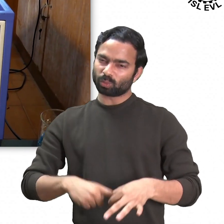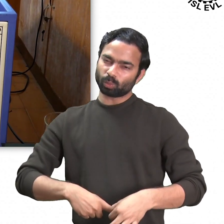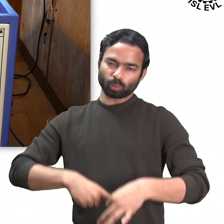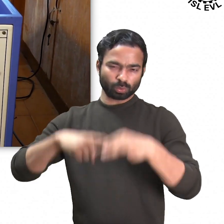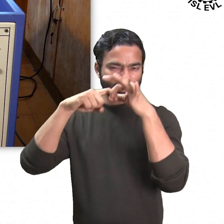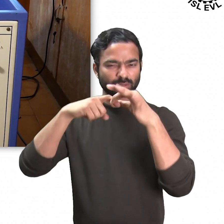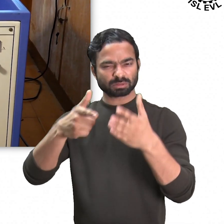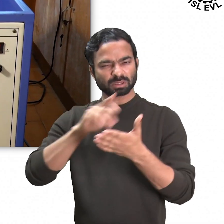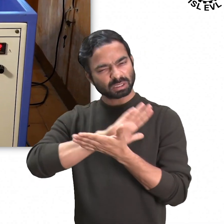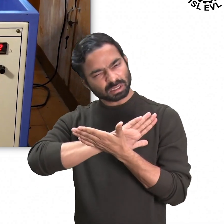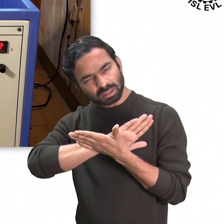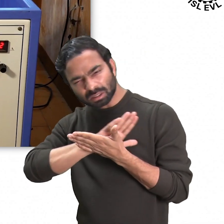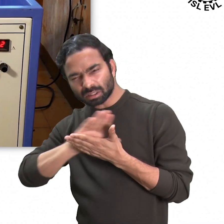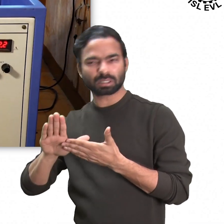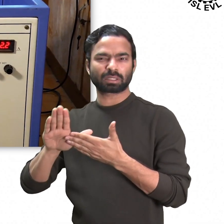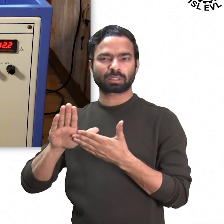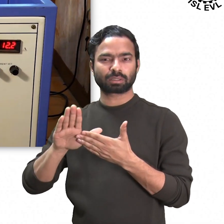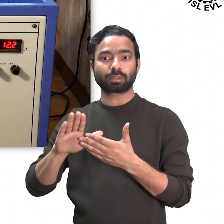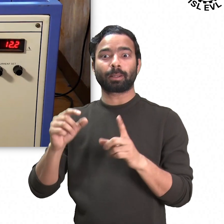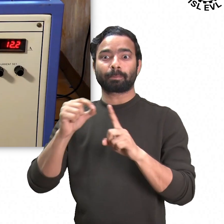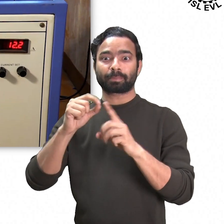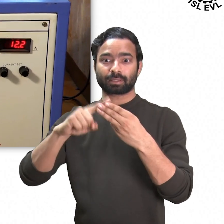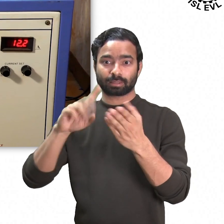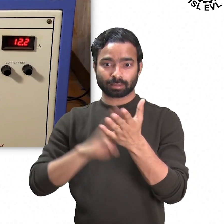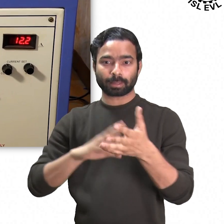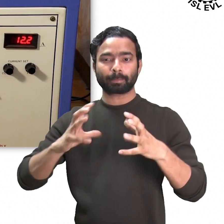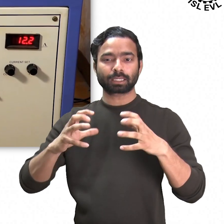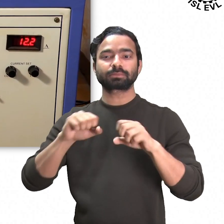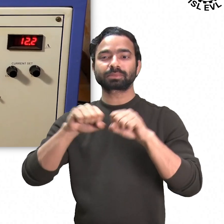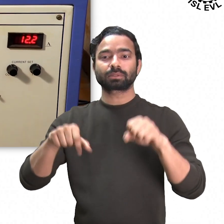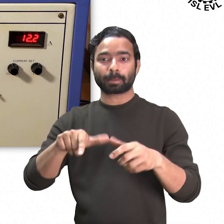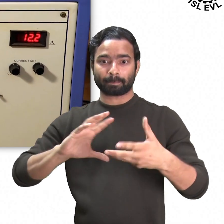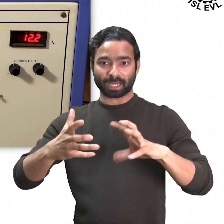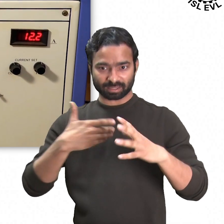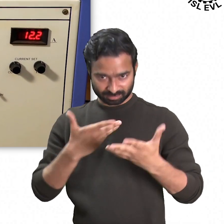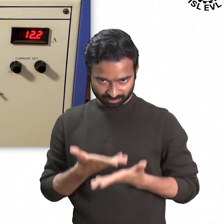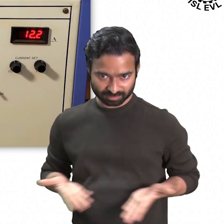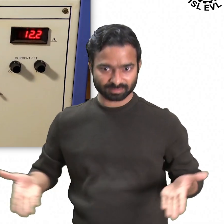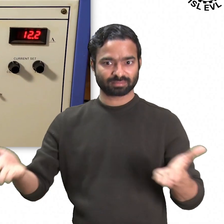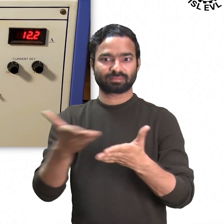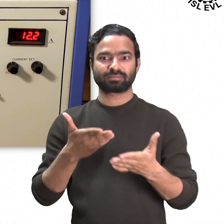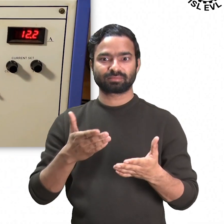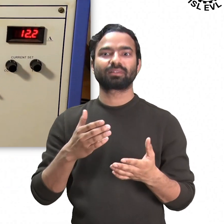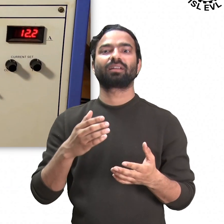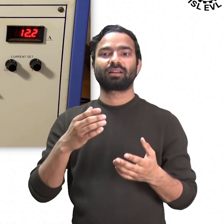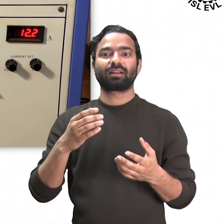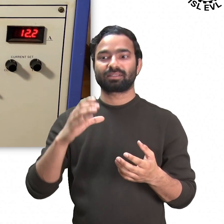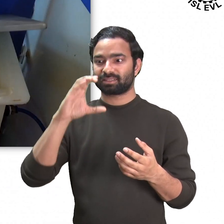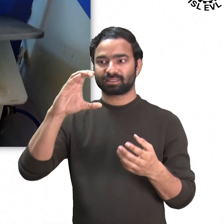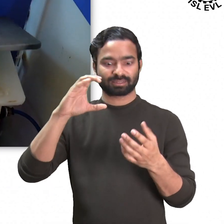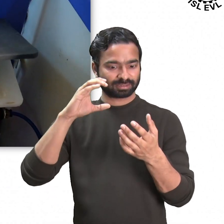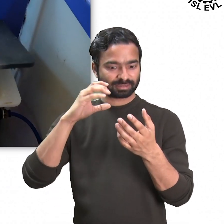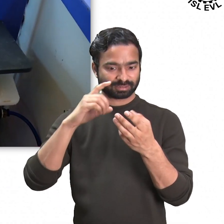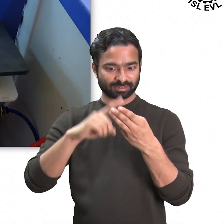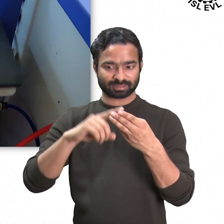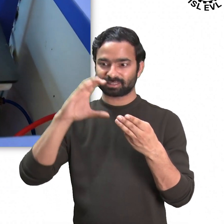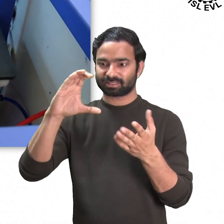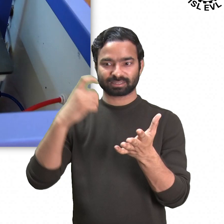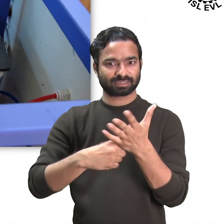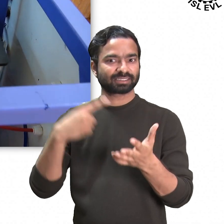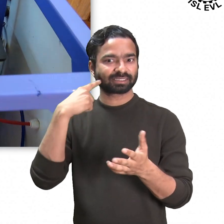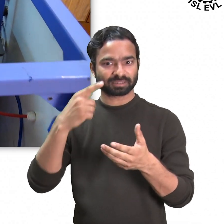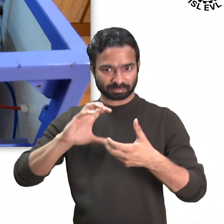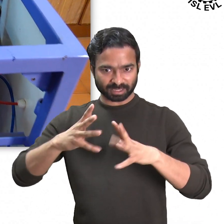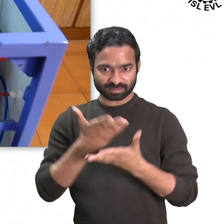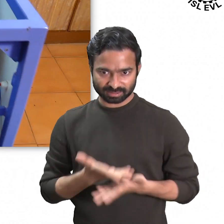So, what we see here is a PEM hydrogen generator developed at CSIR Sikri. This compact hydrogen generation